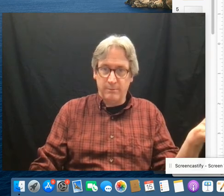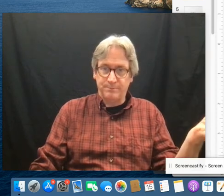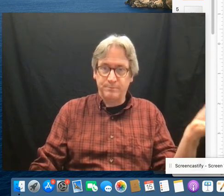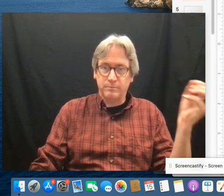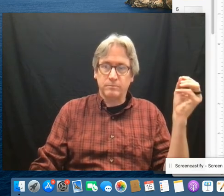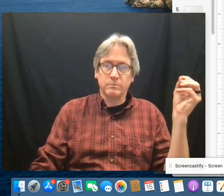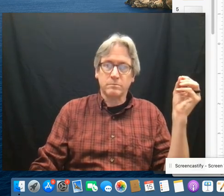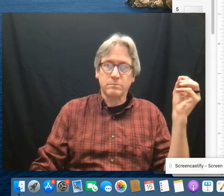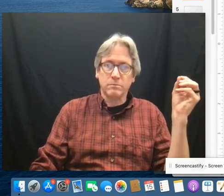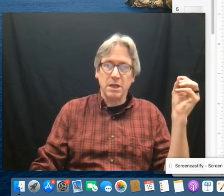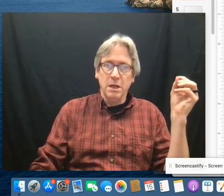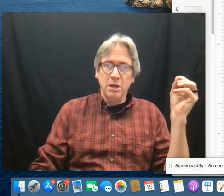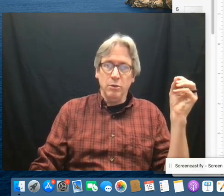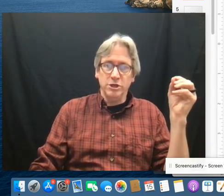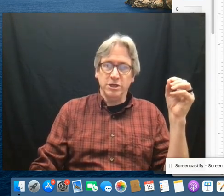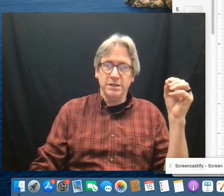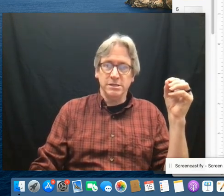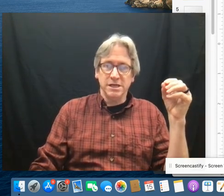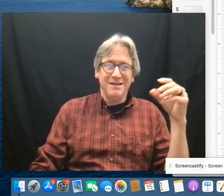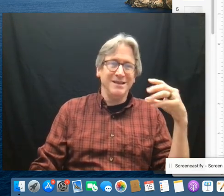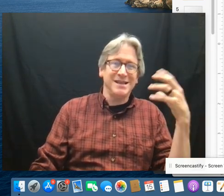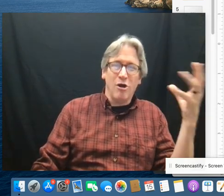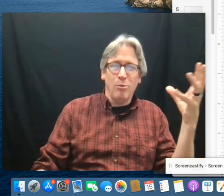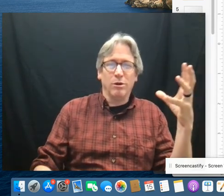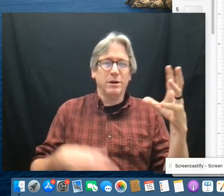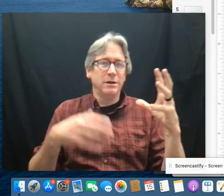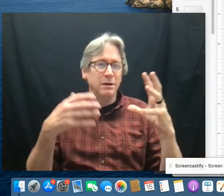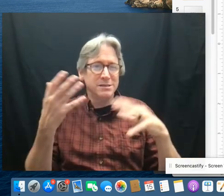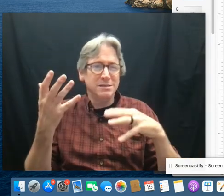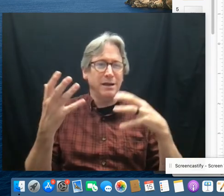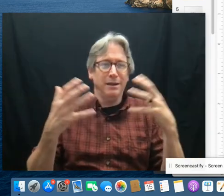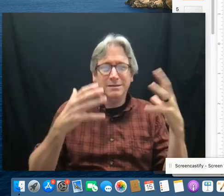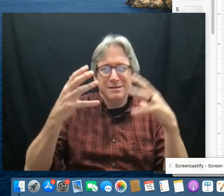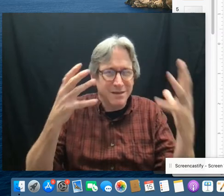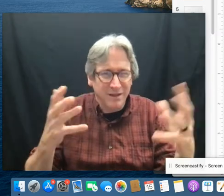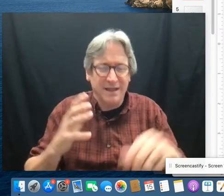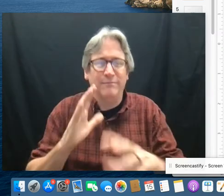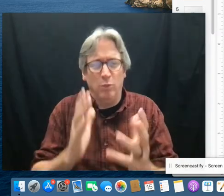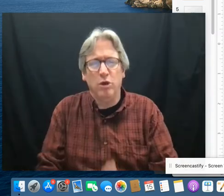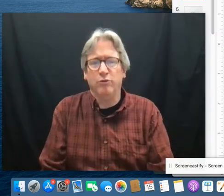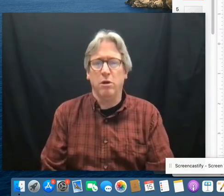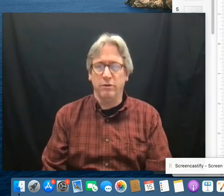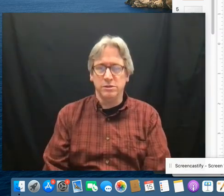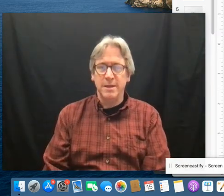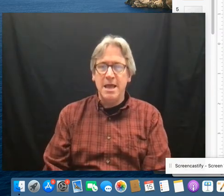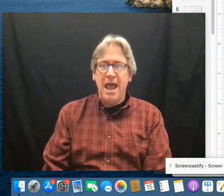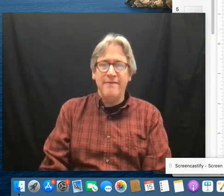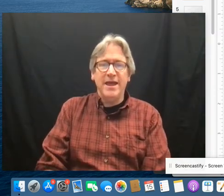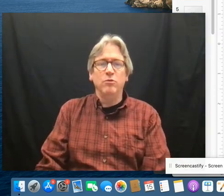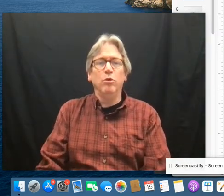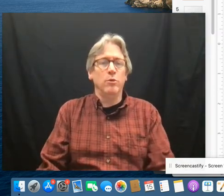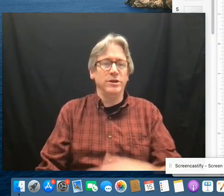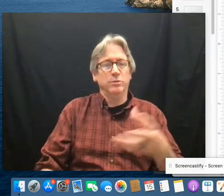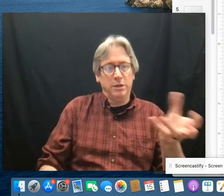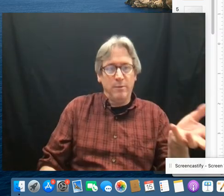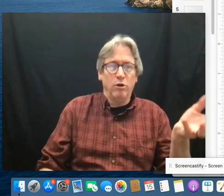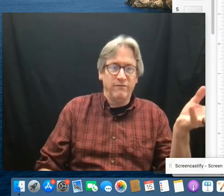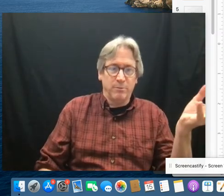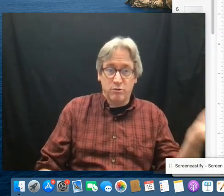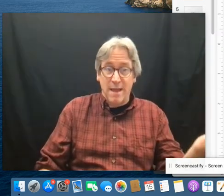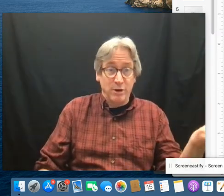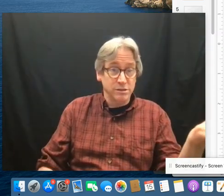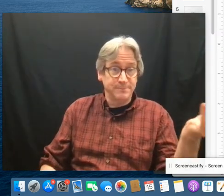ASL, which is things like homework, study, stuff like that. We'll go through all those. And then we'll go into a little bit